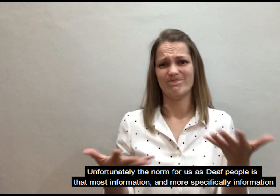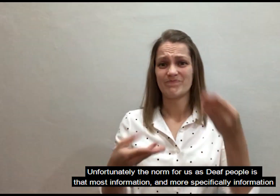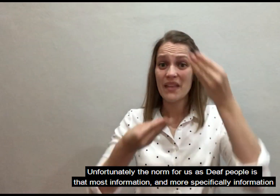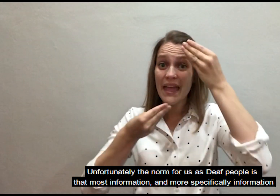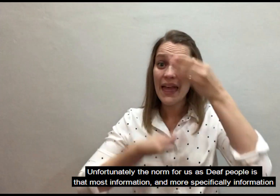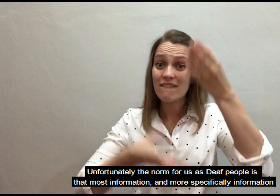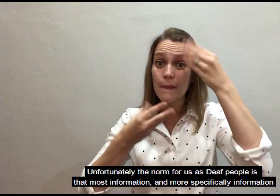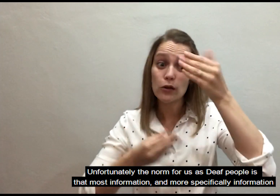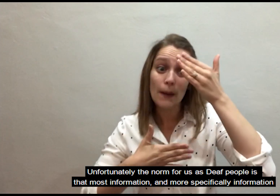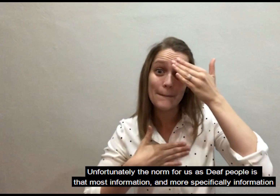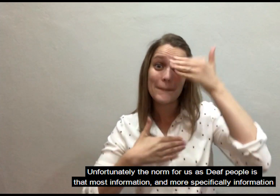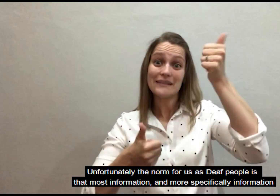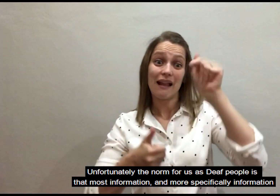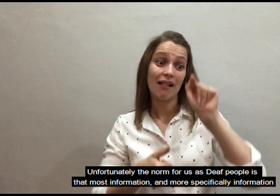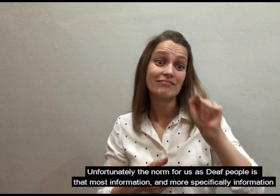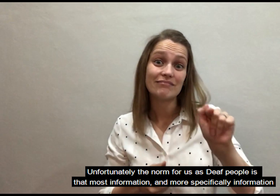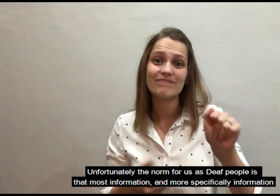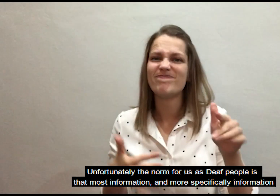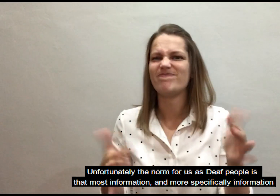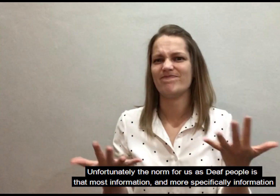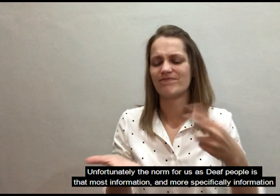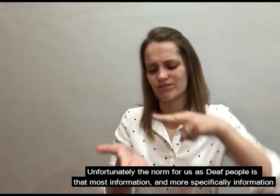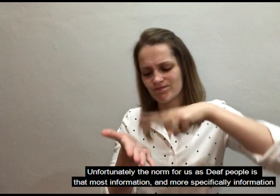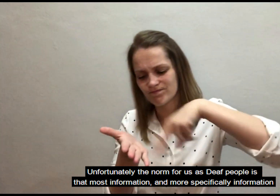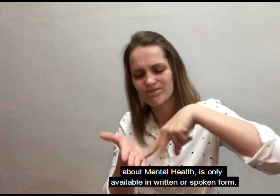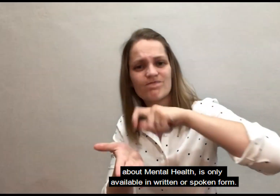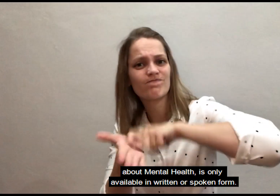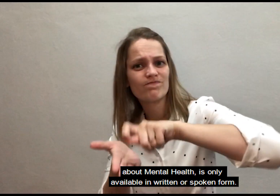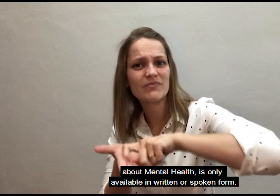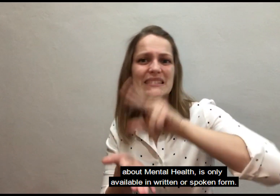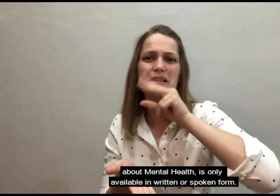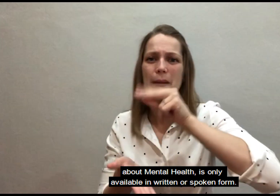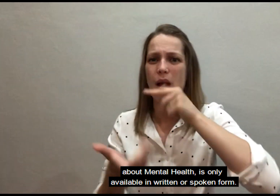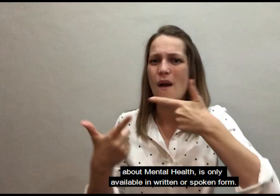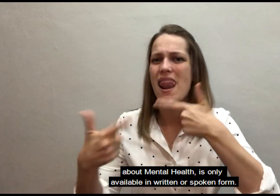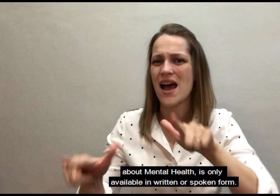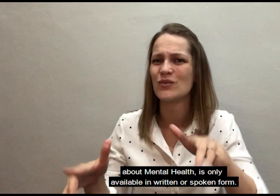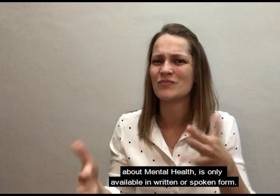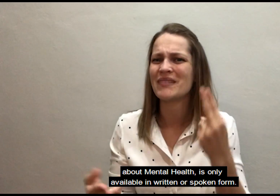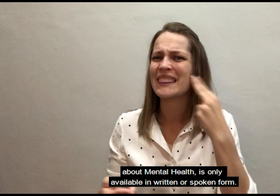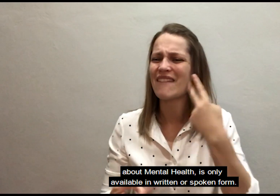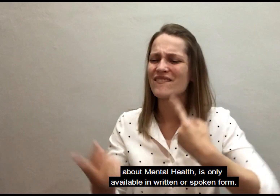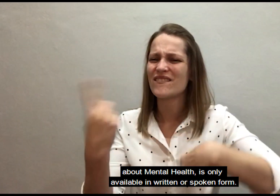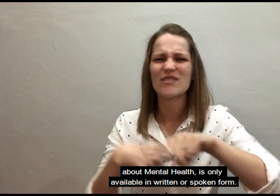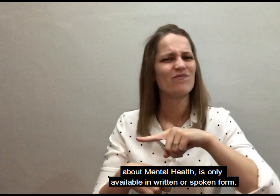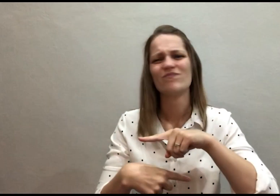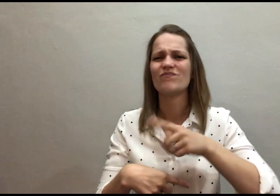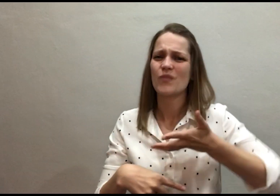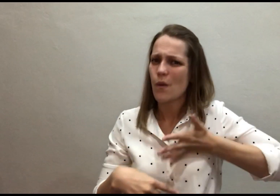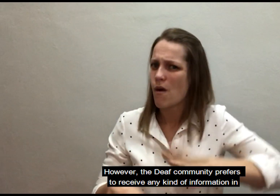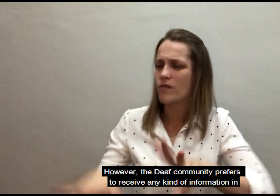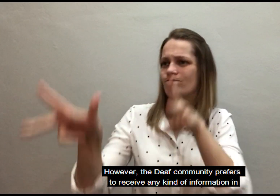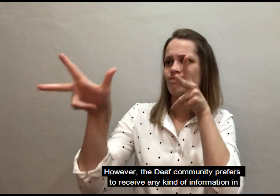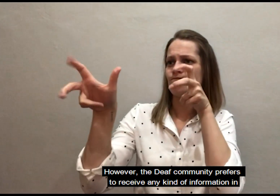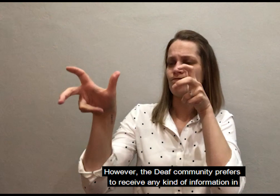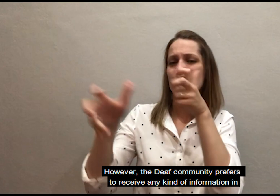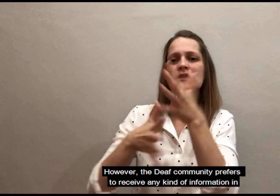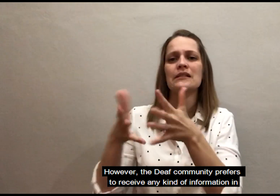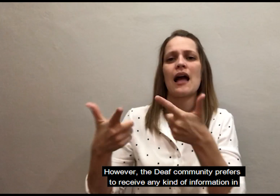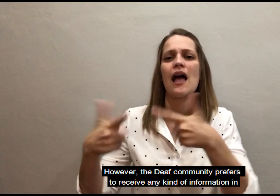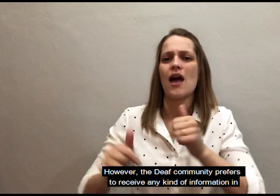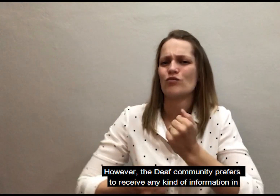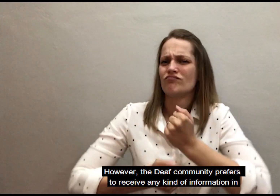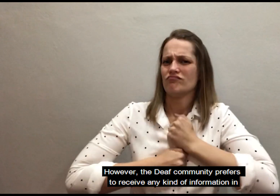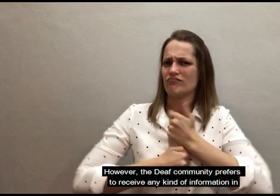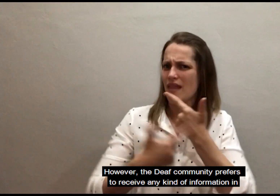Unfortunately, the norm for us as deaf people is that most information, and more specifically, information about mental health, is only available